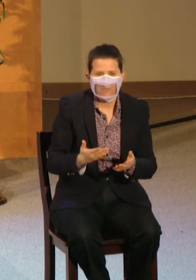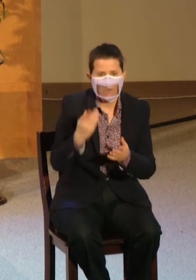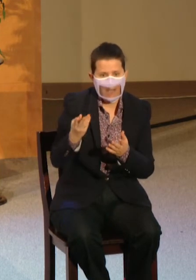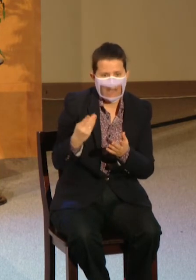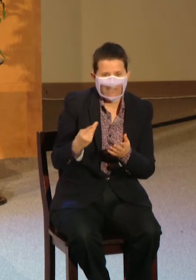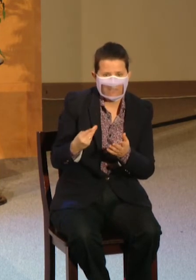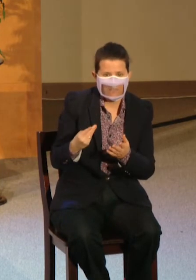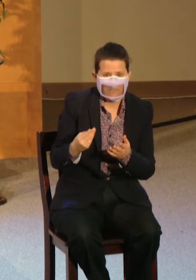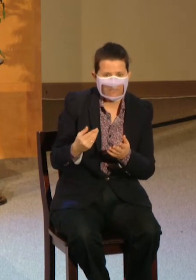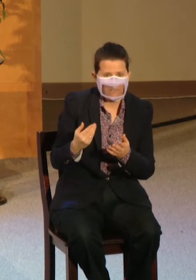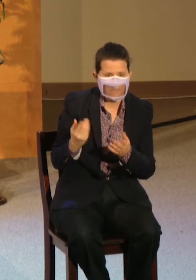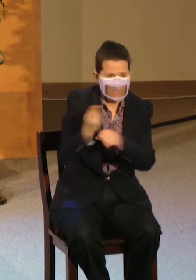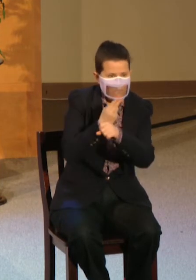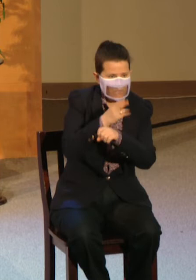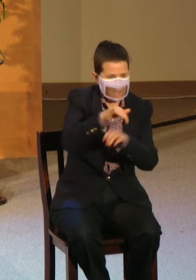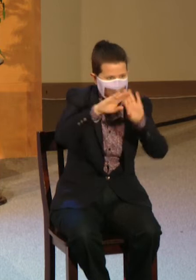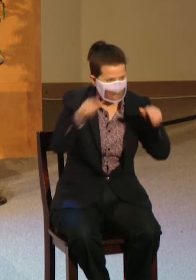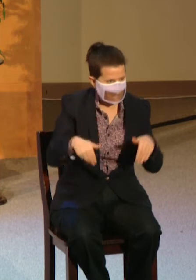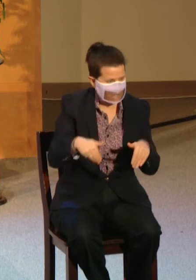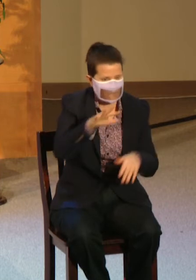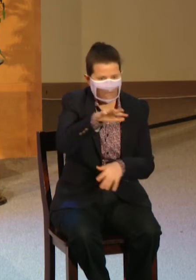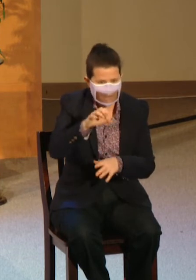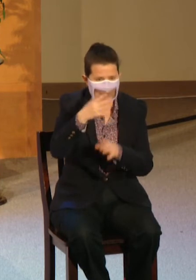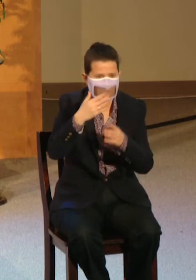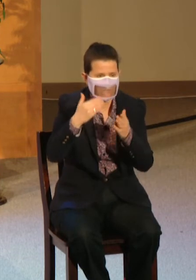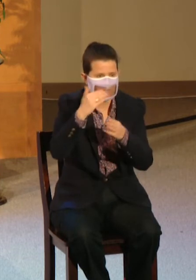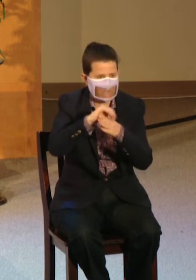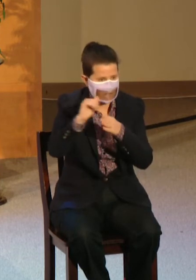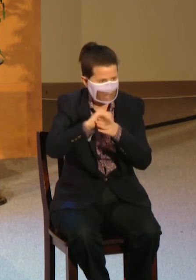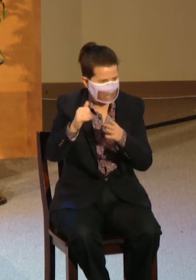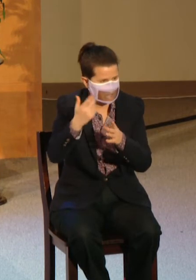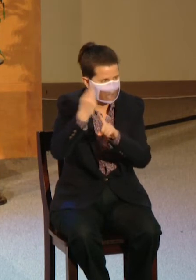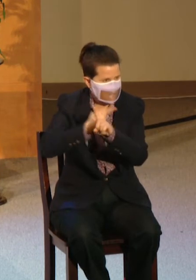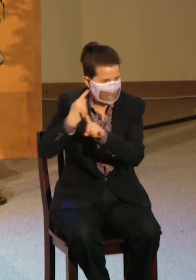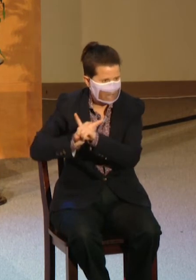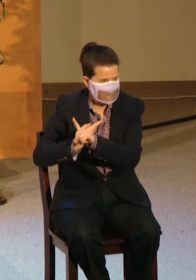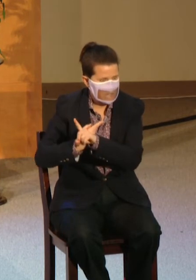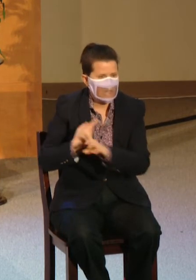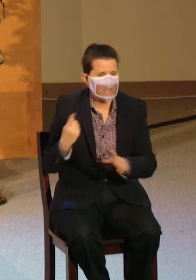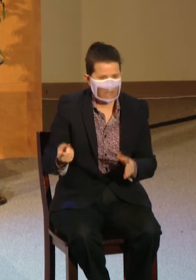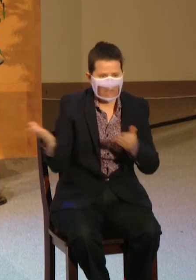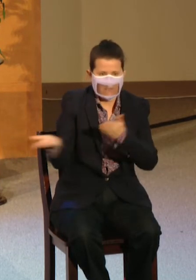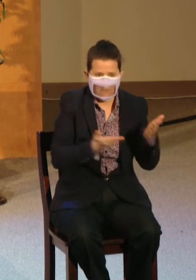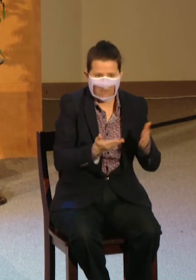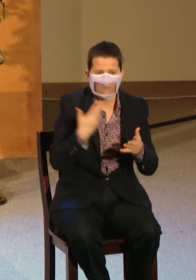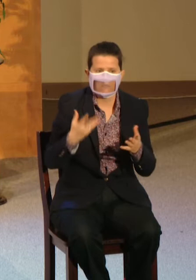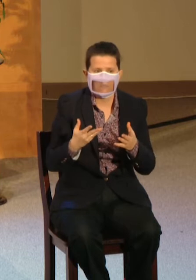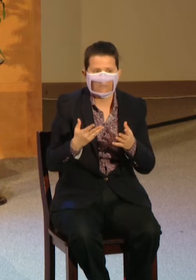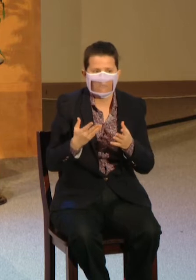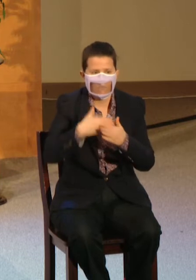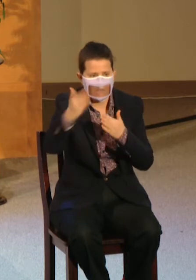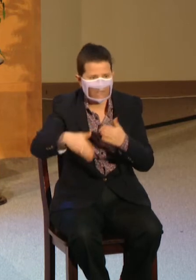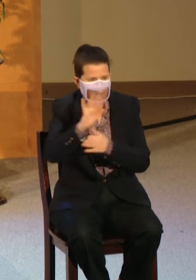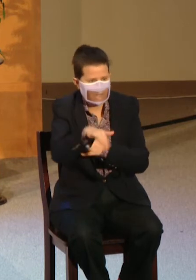$500 a month. And they carried the rest of the lease and considered it their tithe to the church. Isn't that